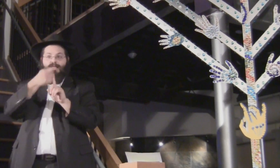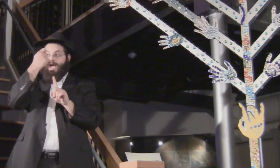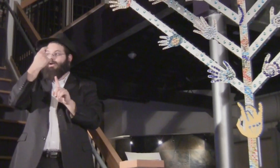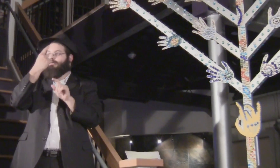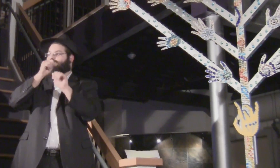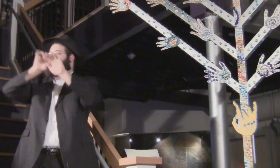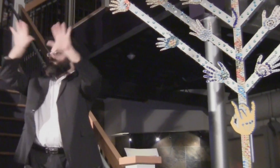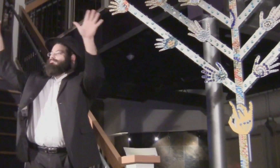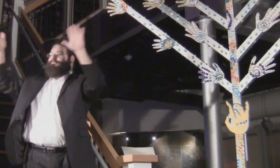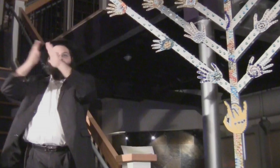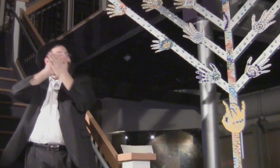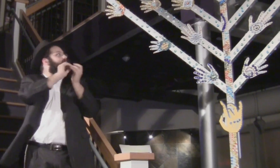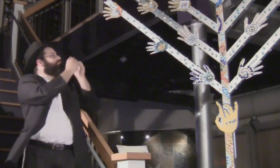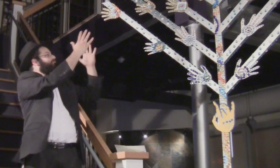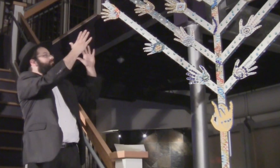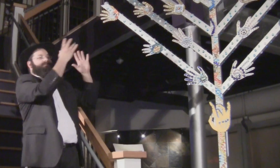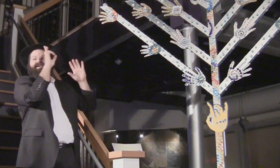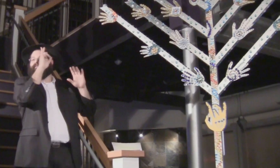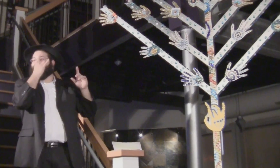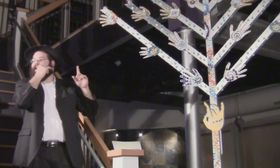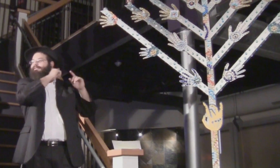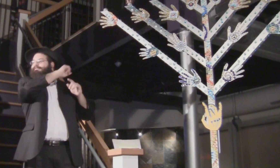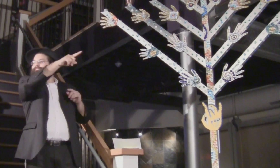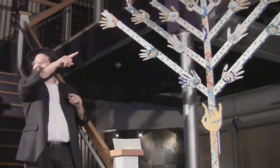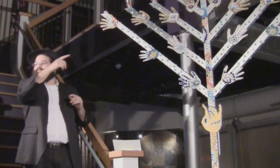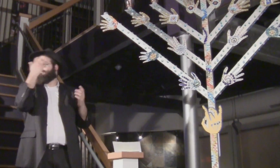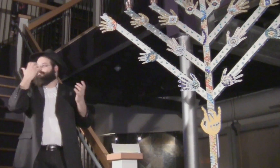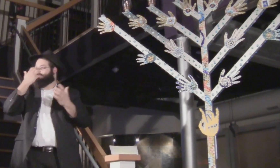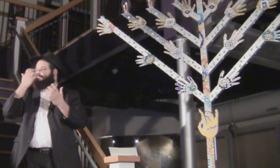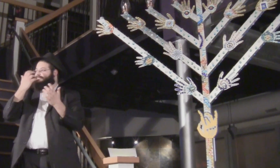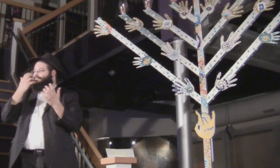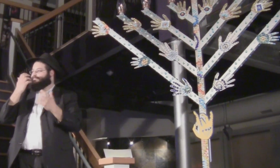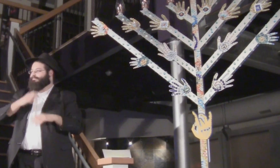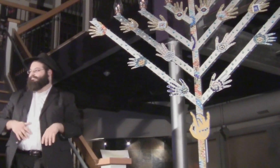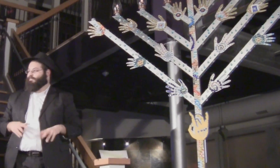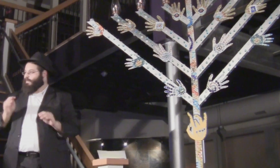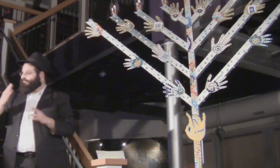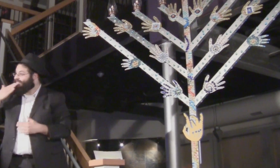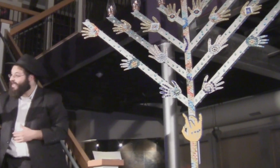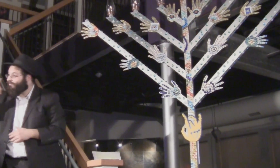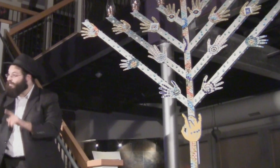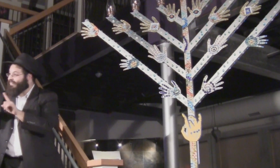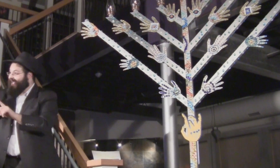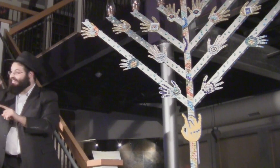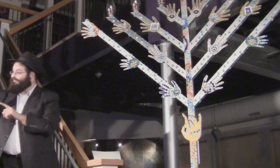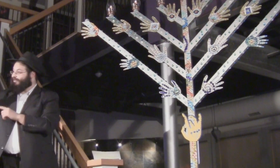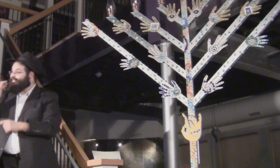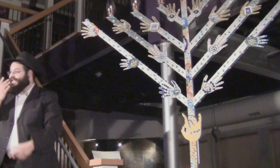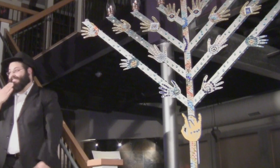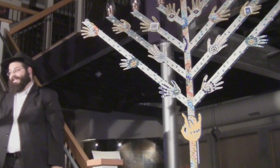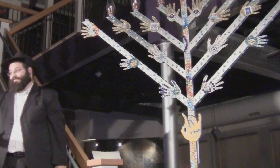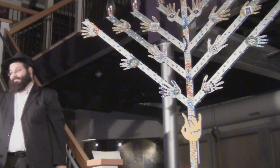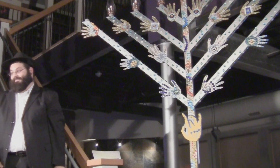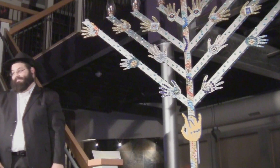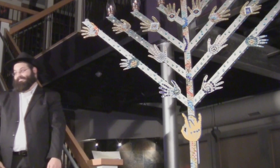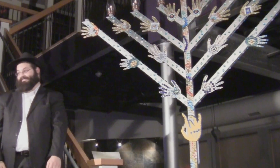from there. So when you light, right, it goes all the way up. So wow. Yeah, wow. Thank you for lighting that. Thank you